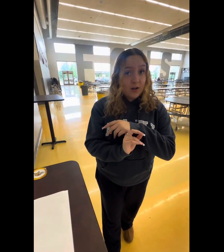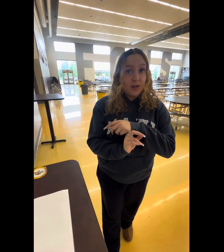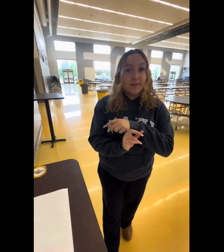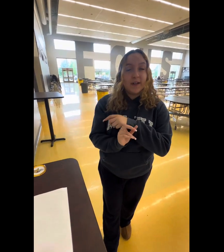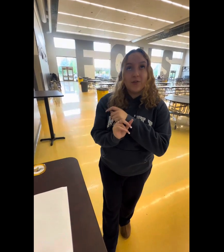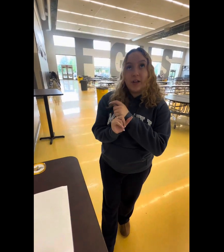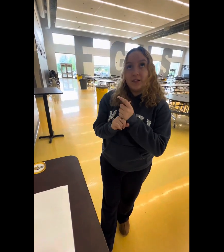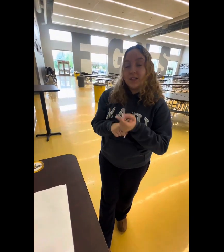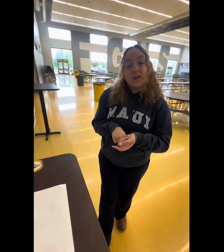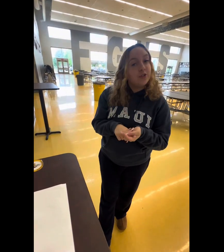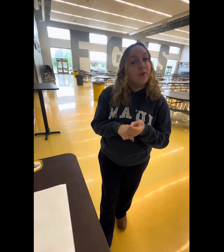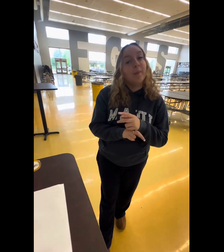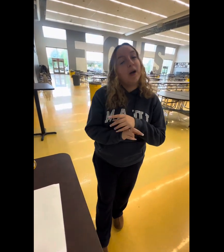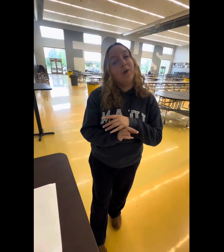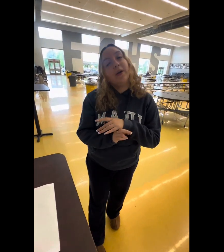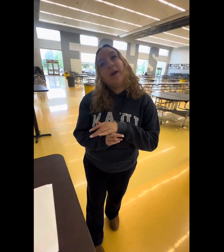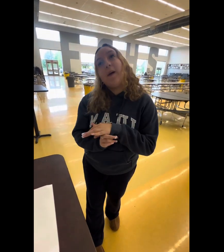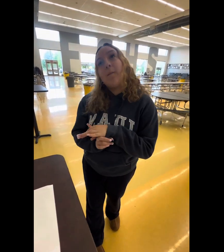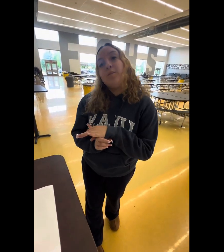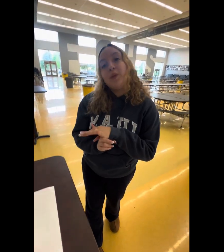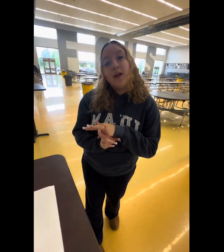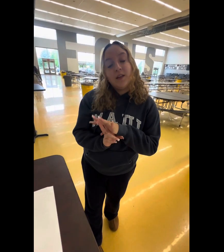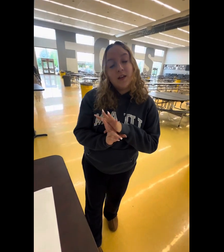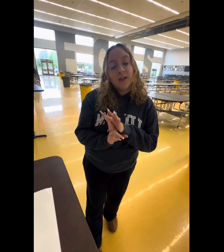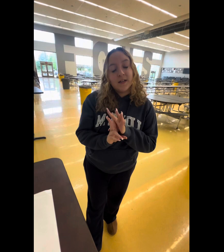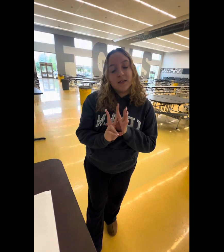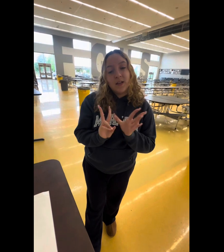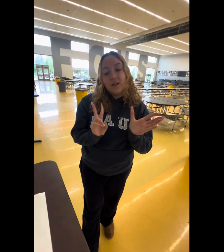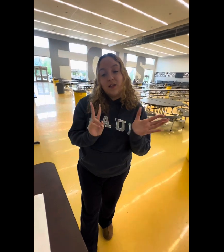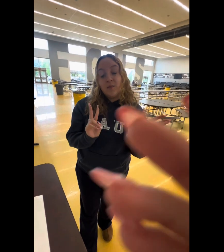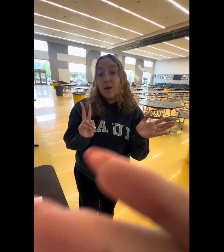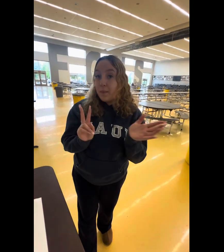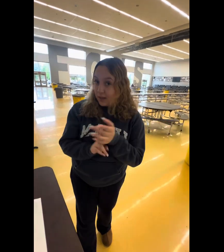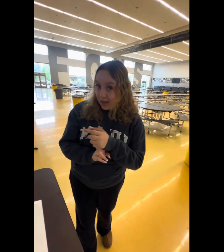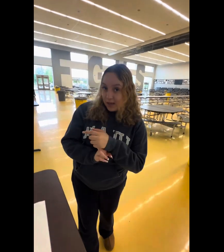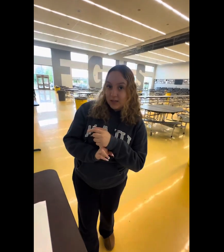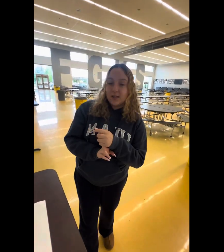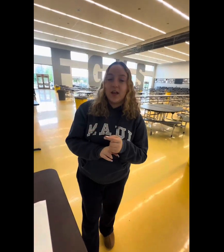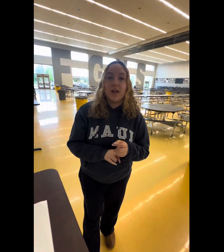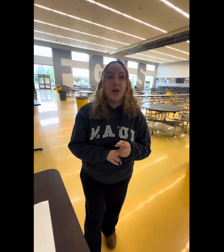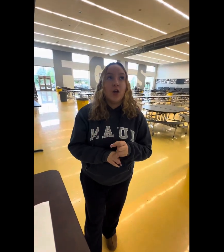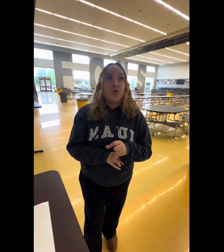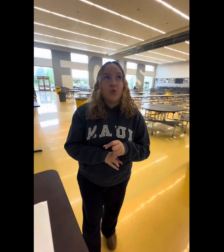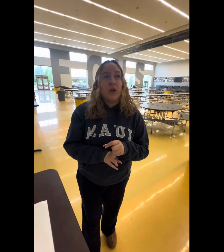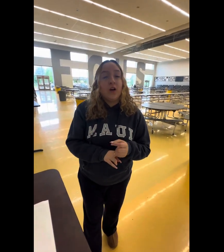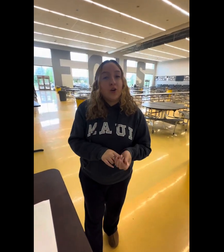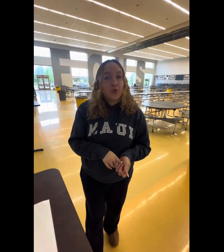and creating a slideshow about it, and then connecting theme in plays and doing a